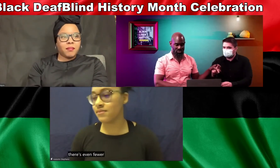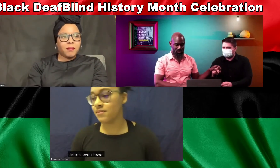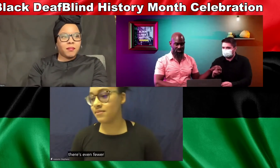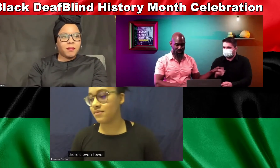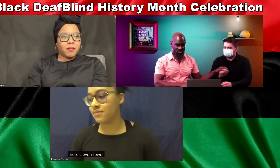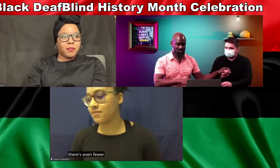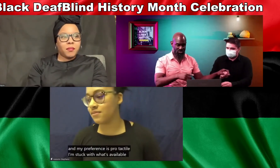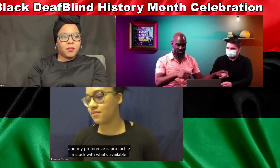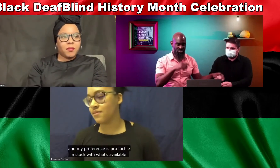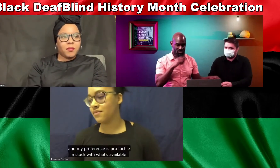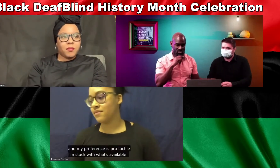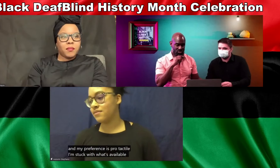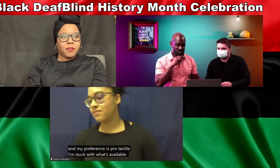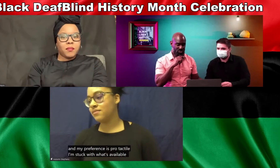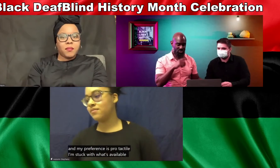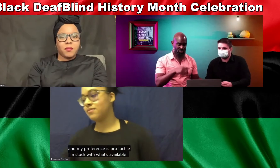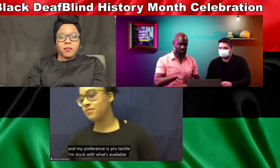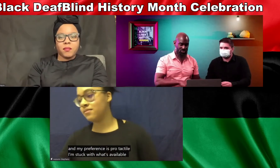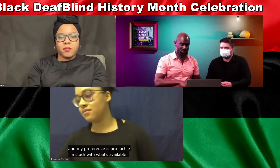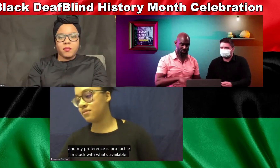agreeing.